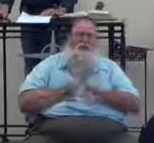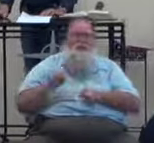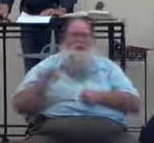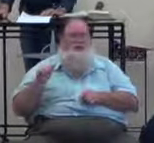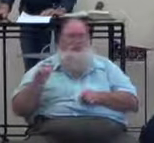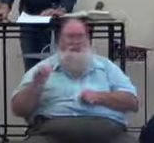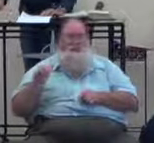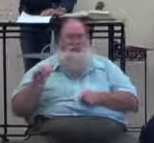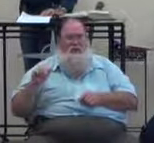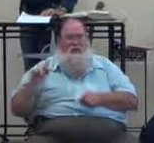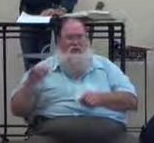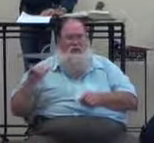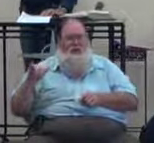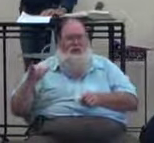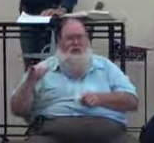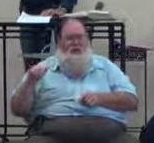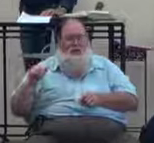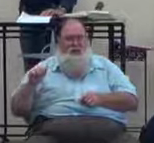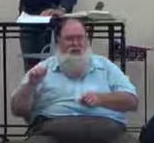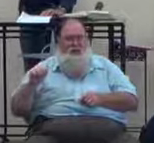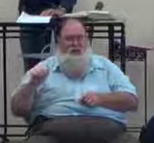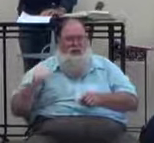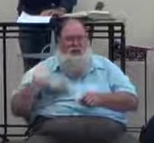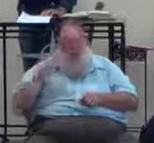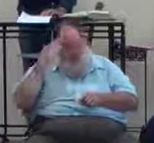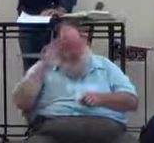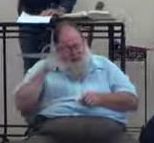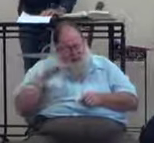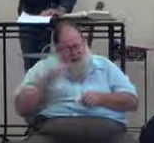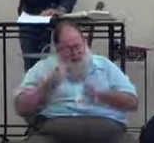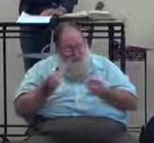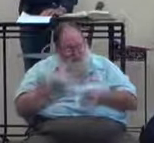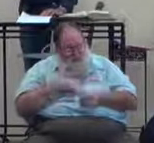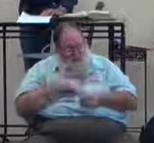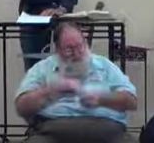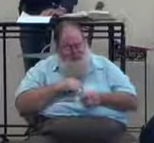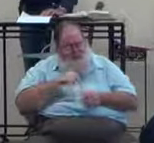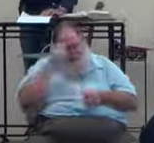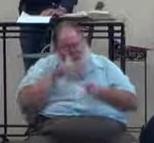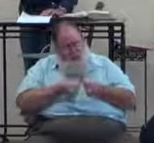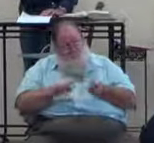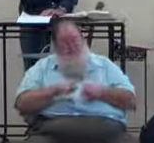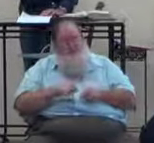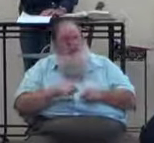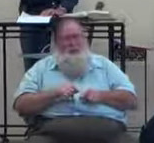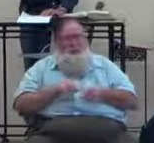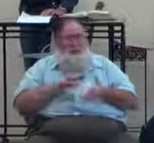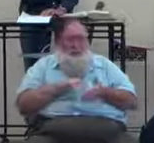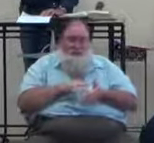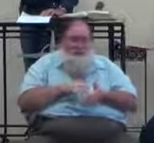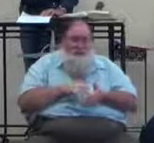I don't know if any of us in here remember much when we talked in John about Samaria, but people didn't go to